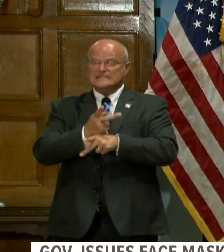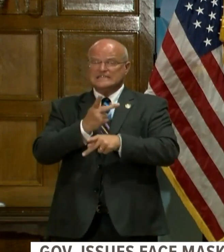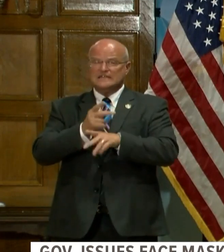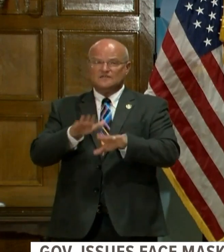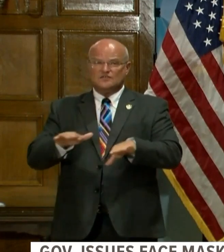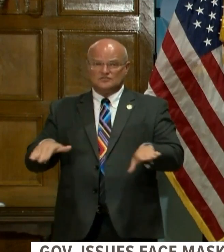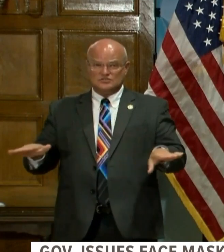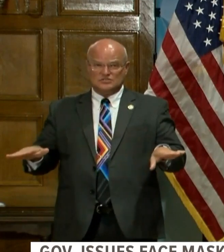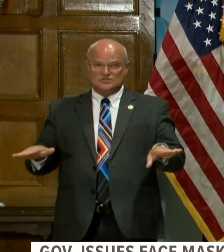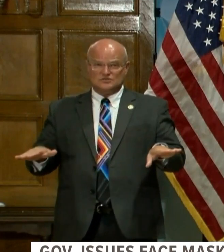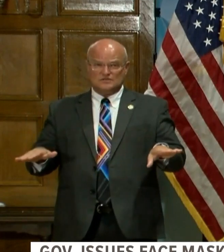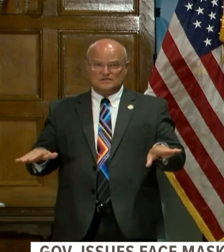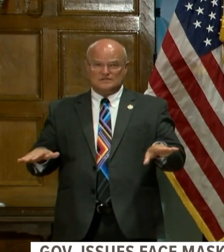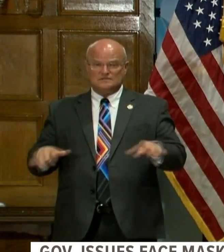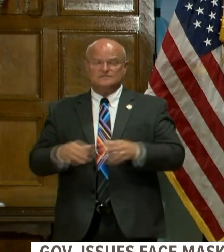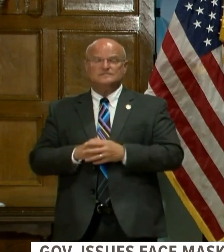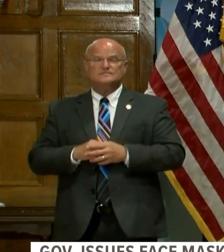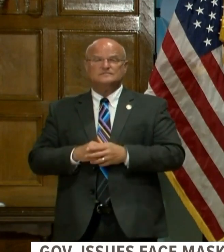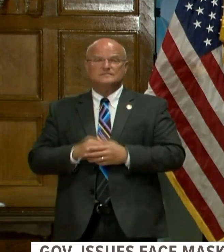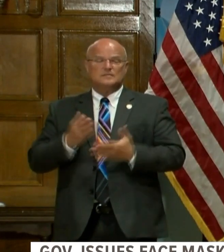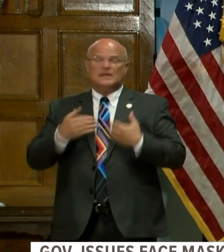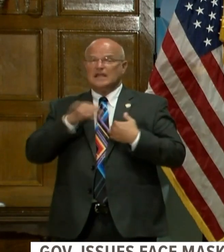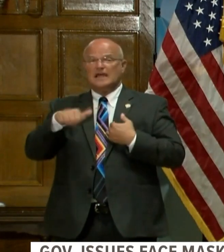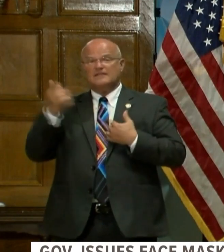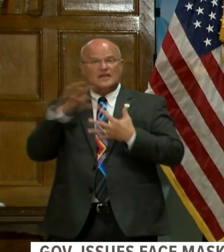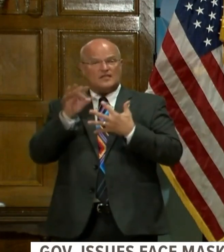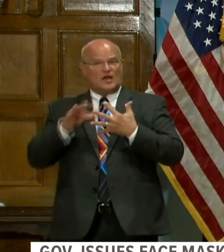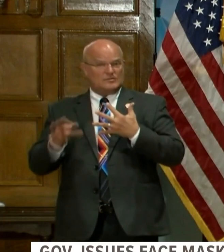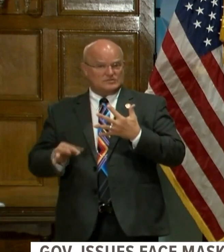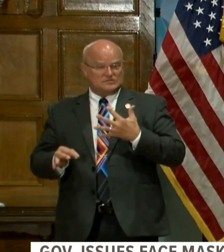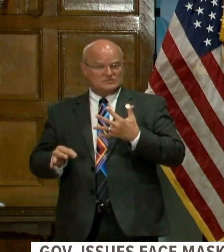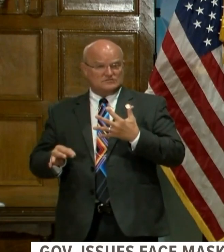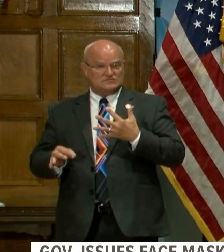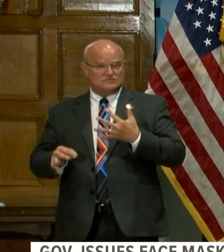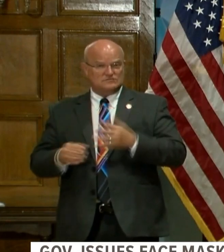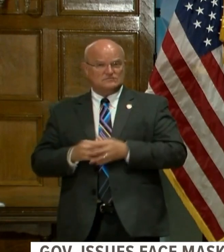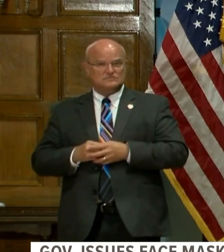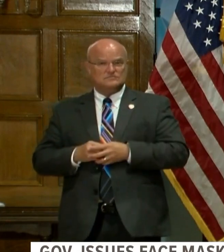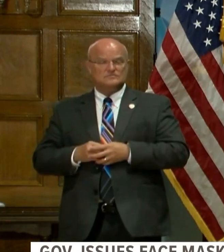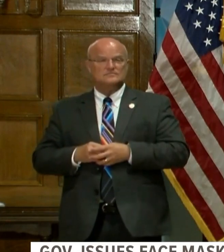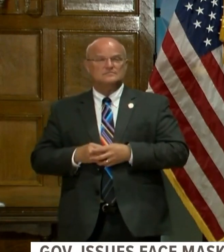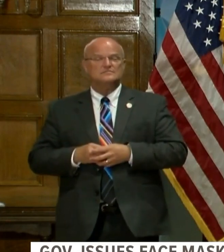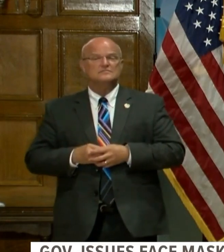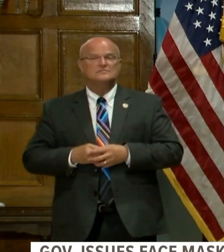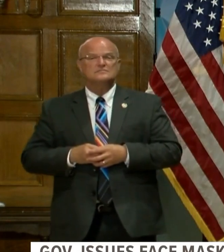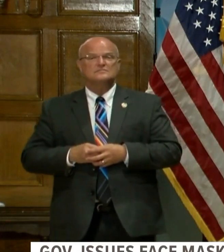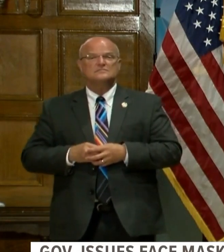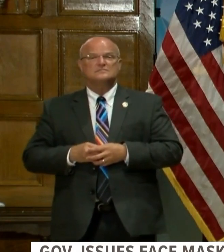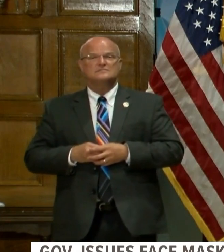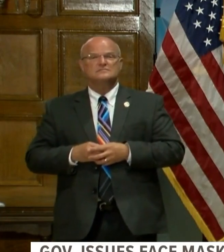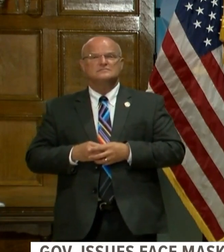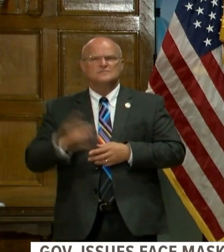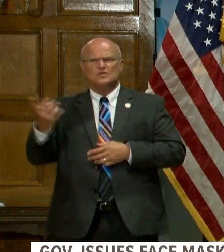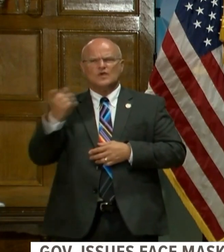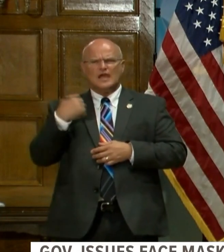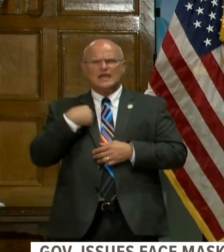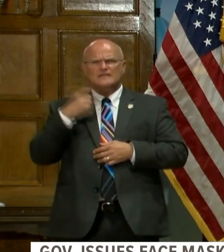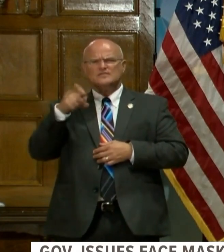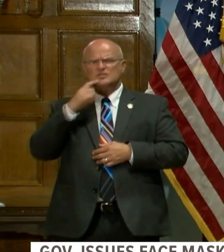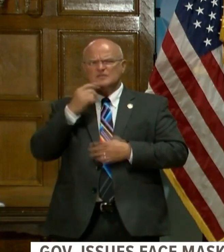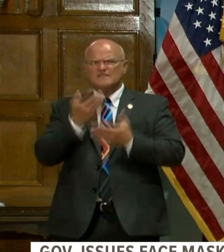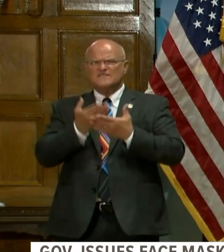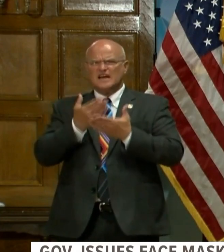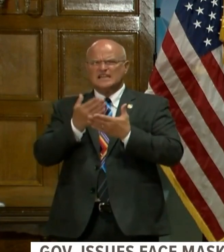for their children? Some may not have any other option. You're asking whether there should